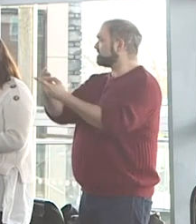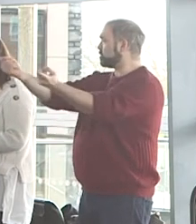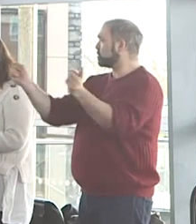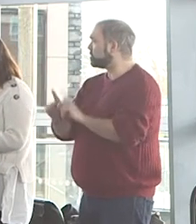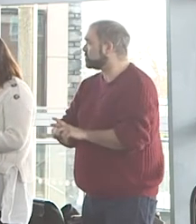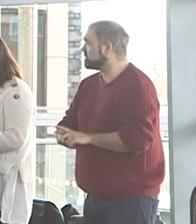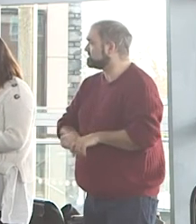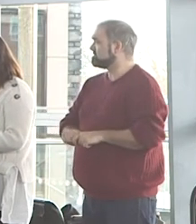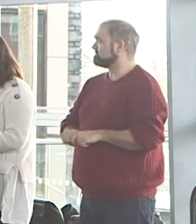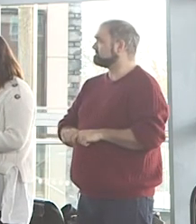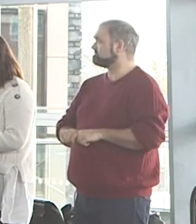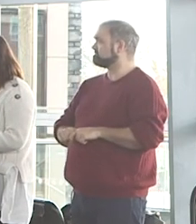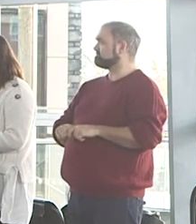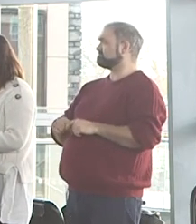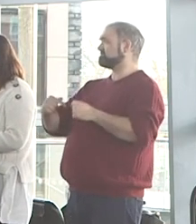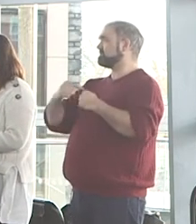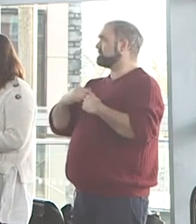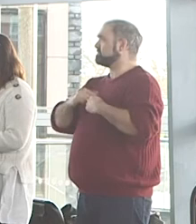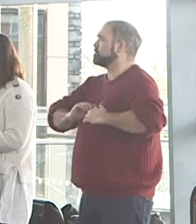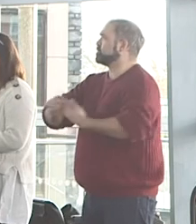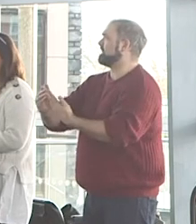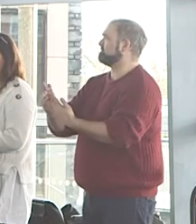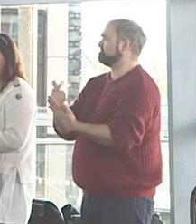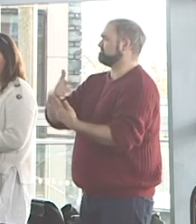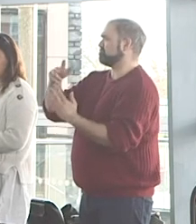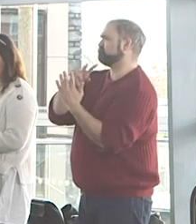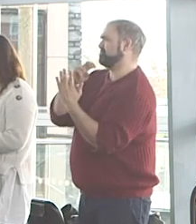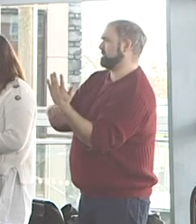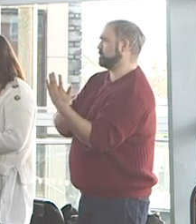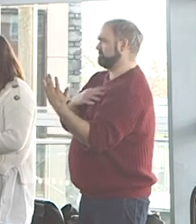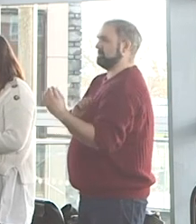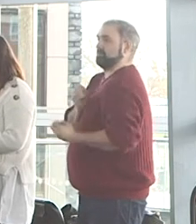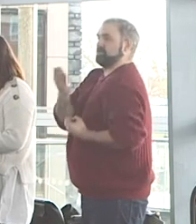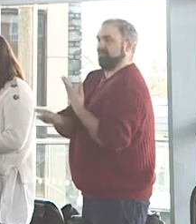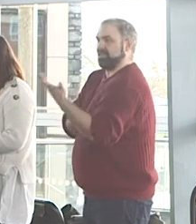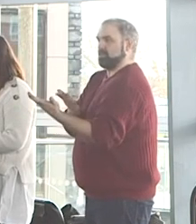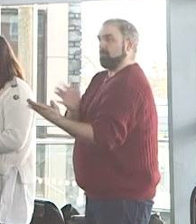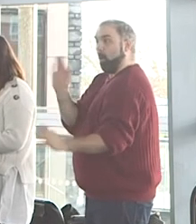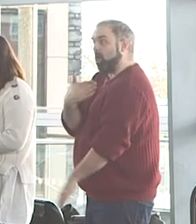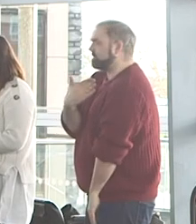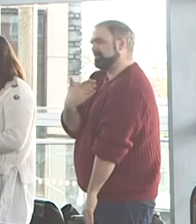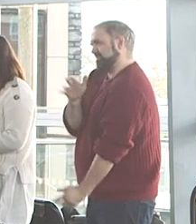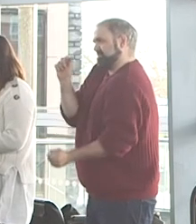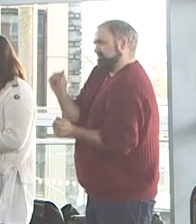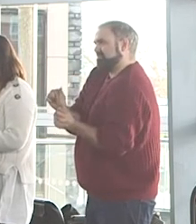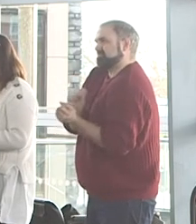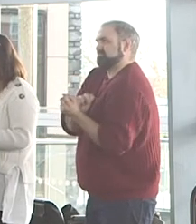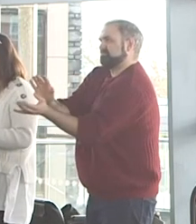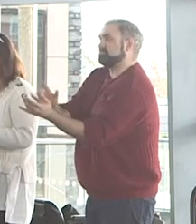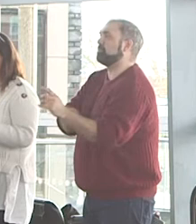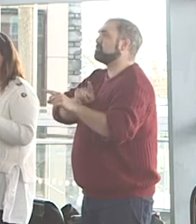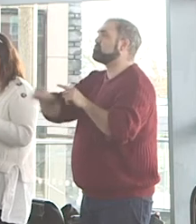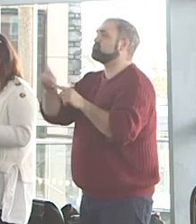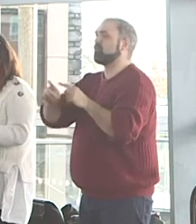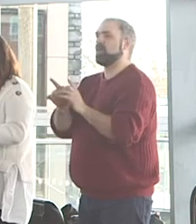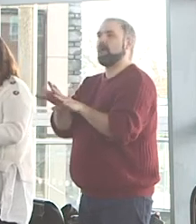you. I will be sharing some parts of the research, not all of it, don't worry. And I will try